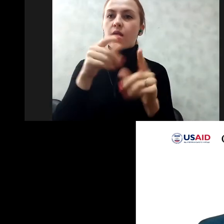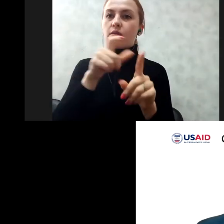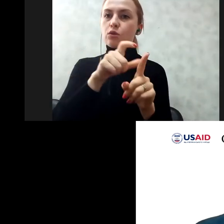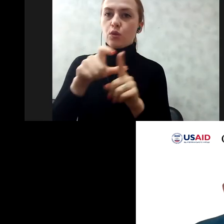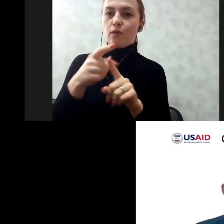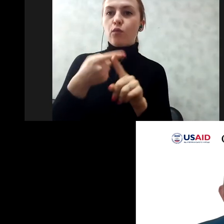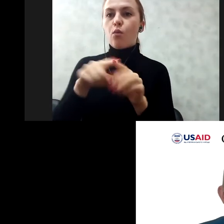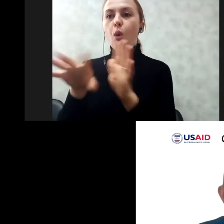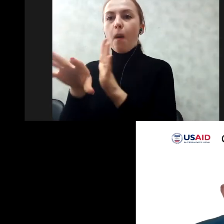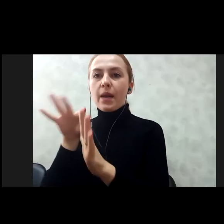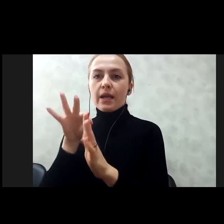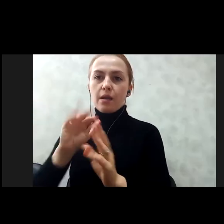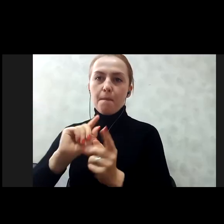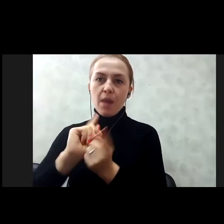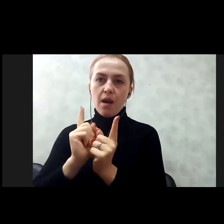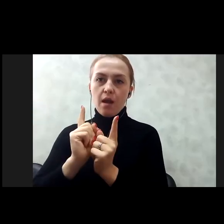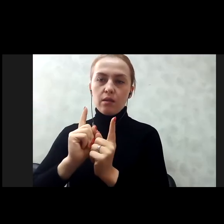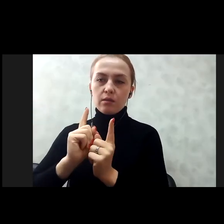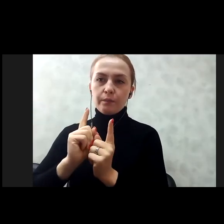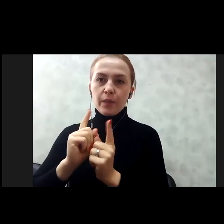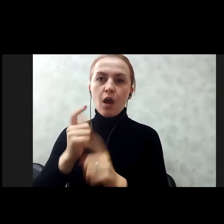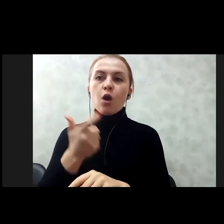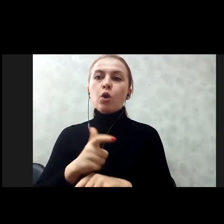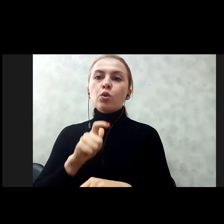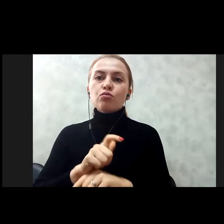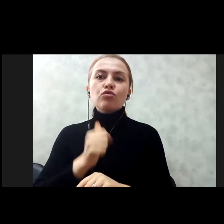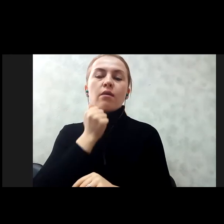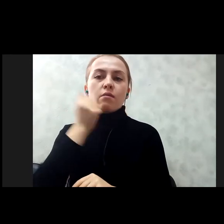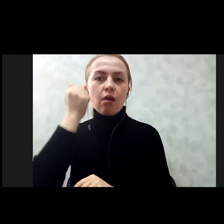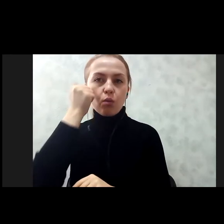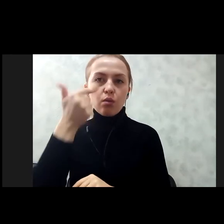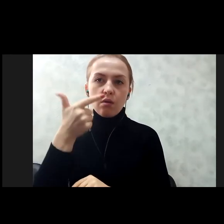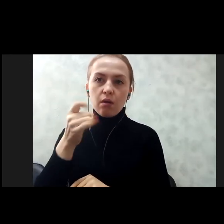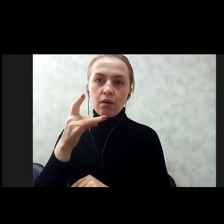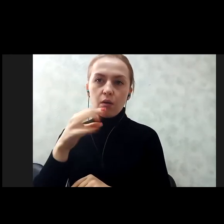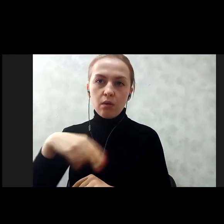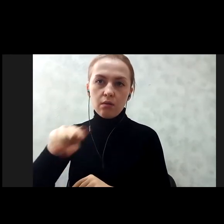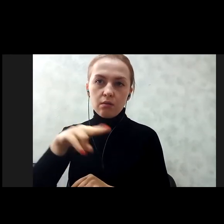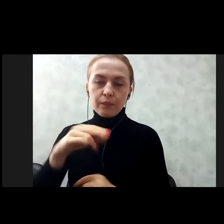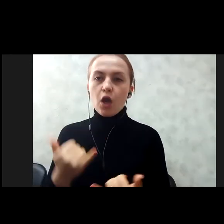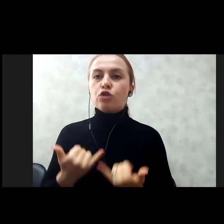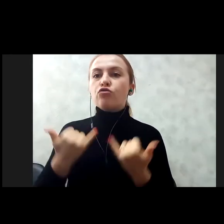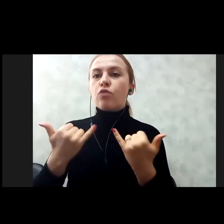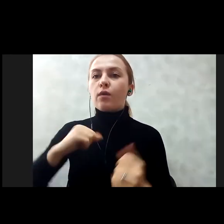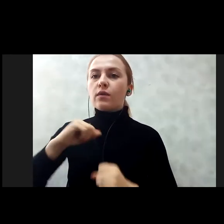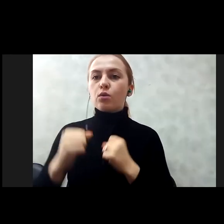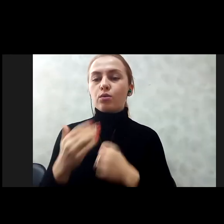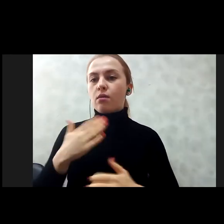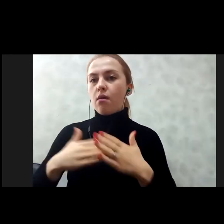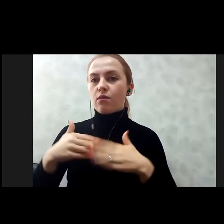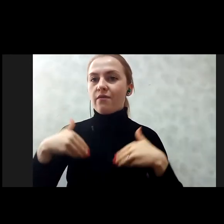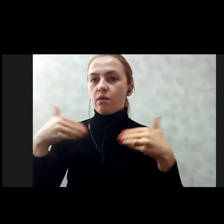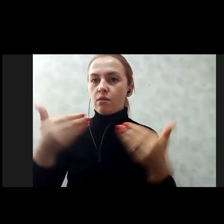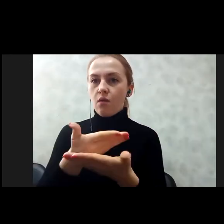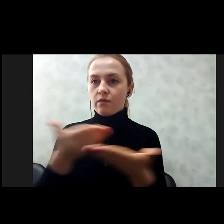Thank you very much, Harold. Dear friends, welcome. The local election of 2020 was probably